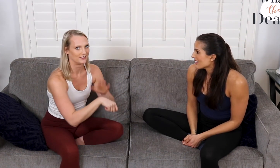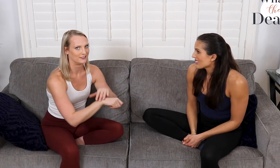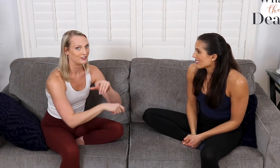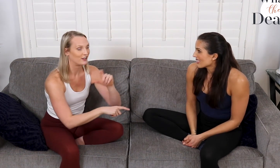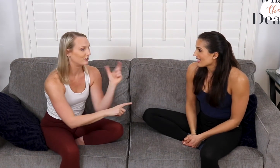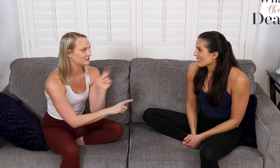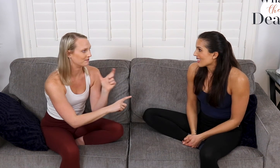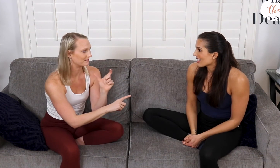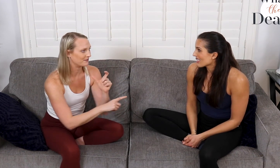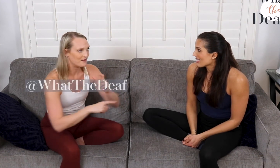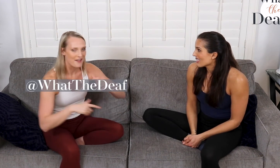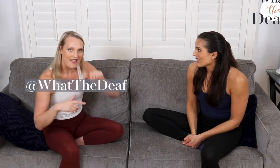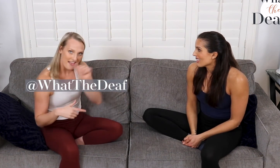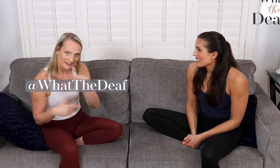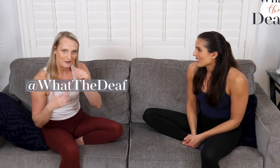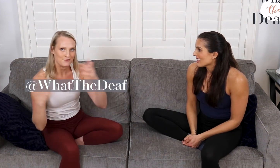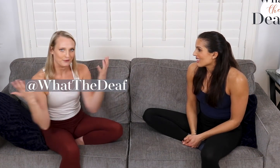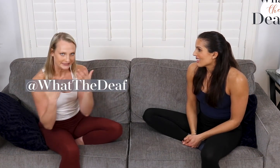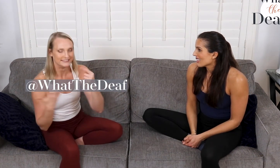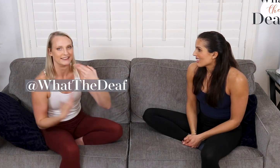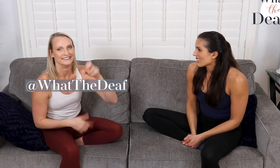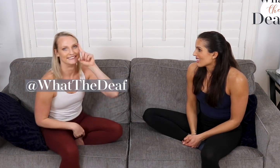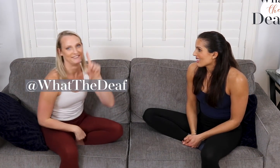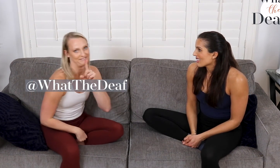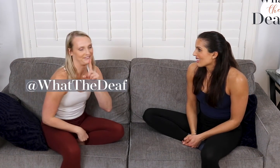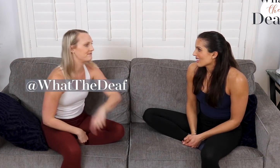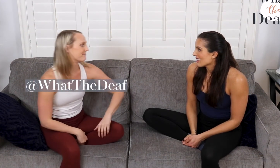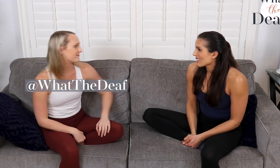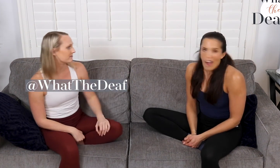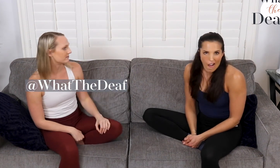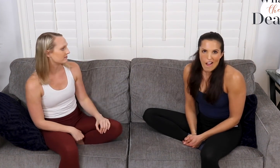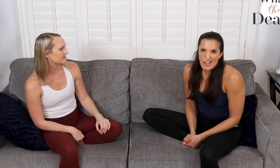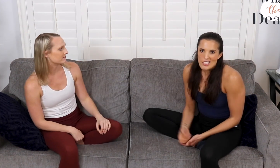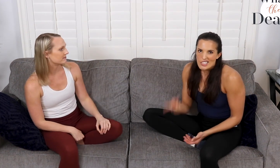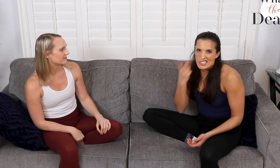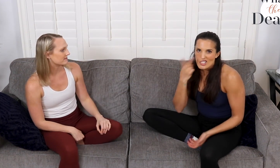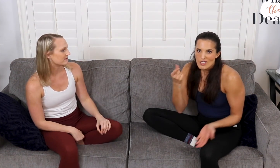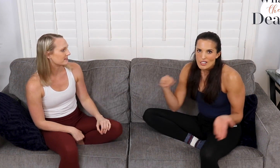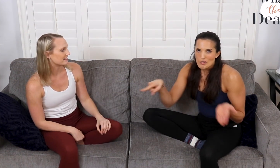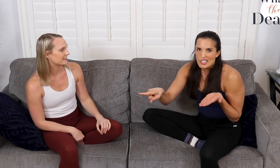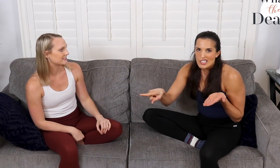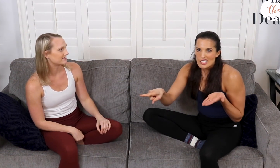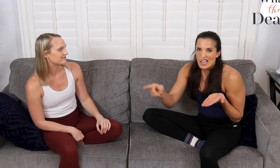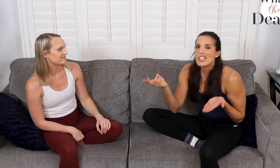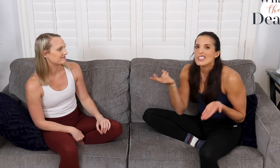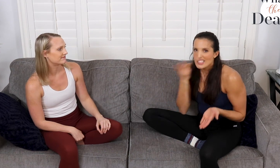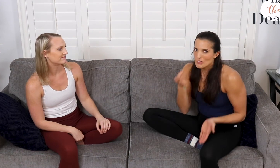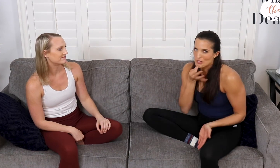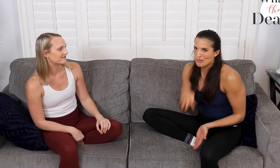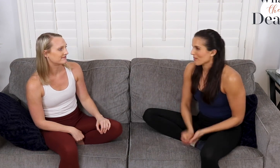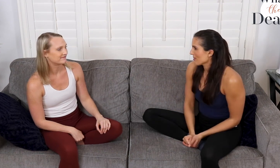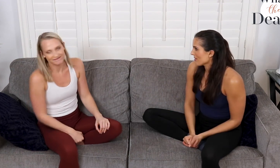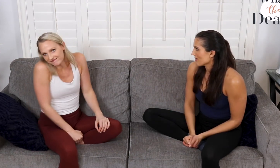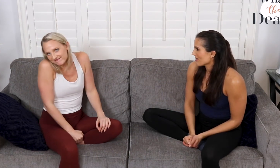They're letting us know that something's going on. Even my mom would use the dogs to call to my dad if my dad was working in the shed or